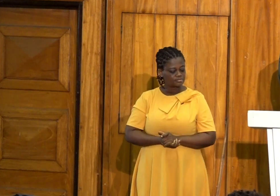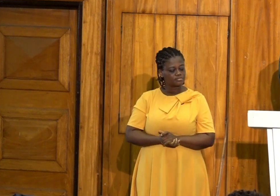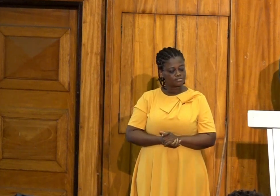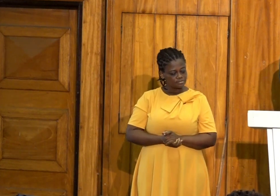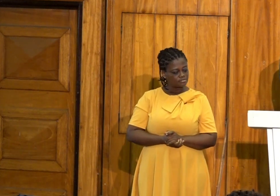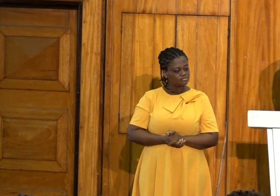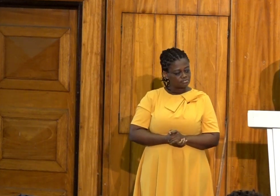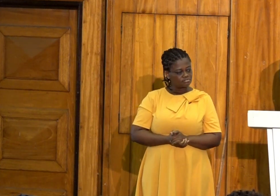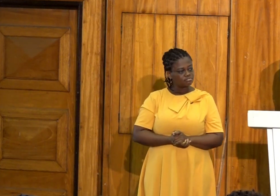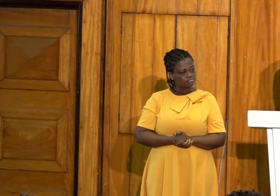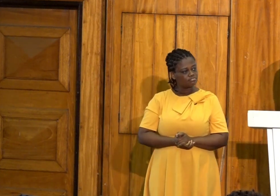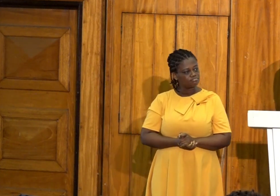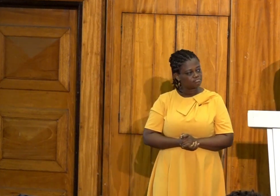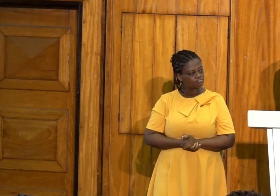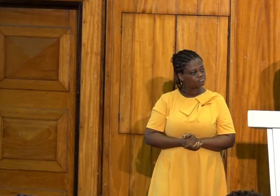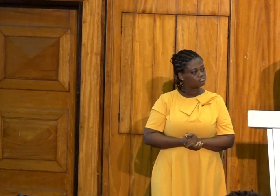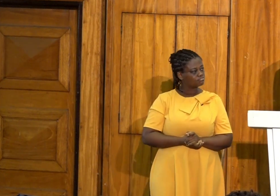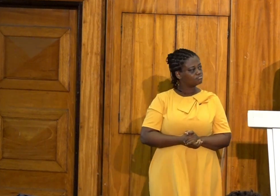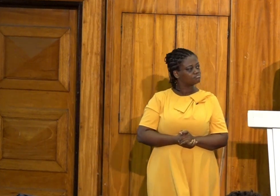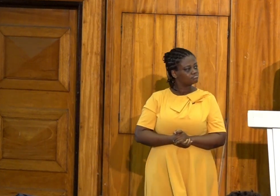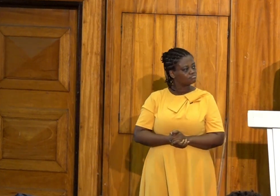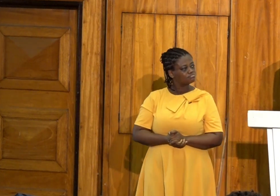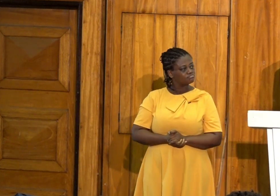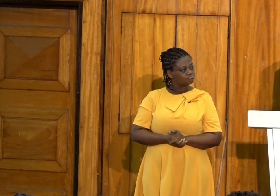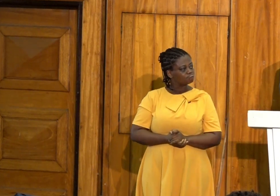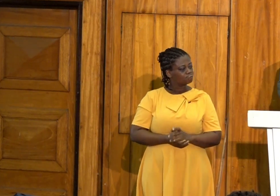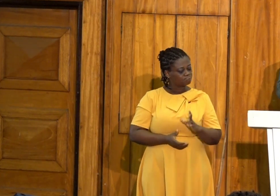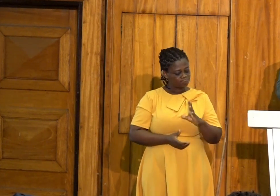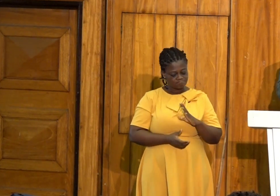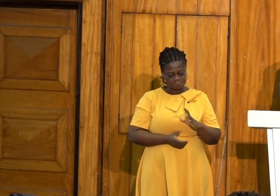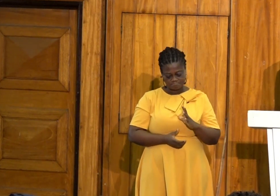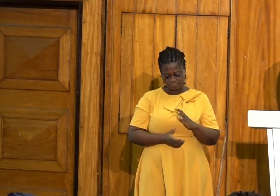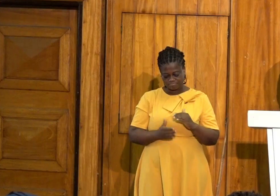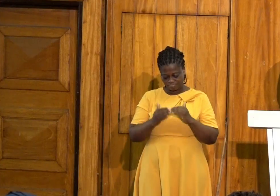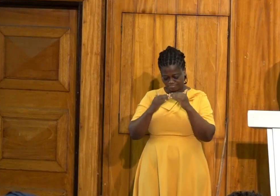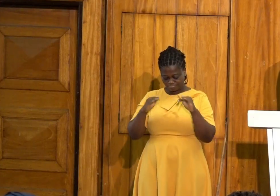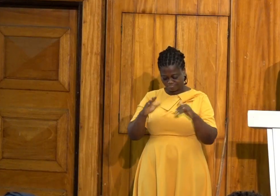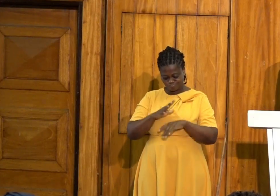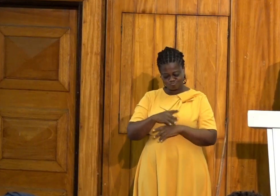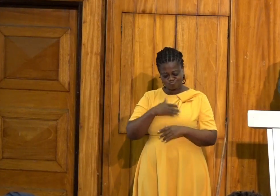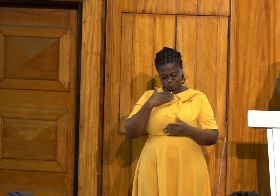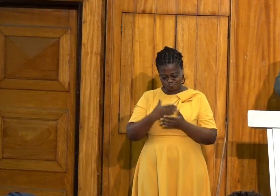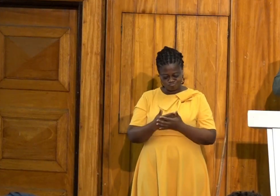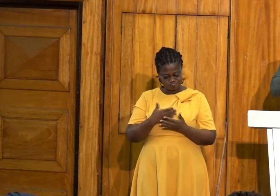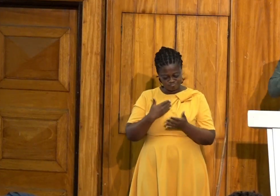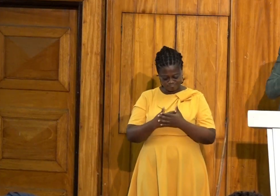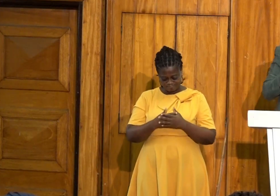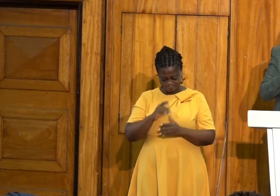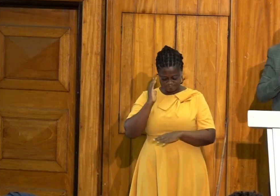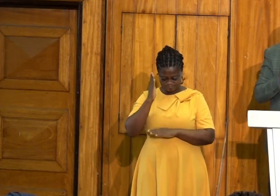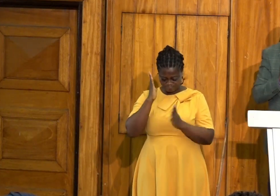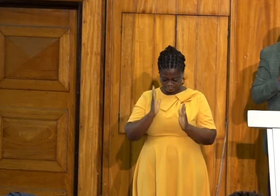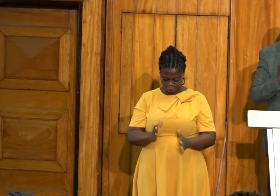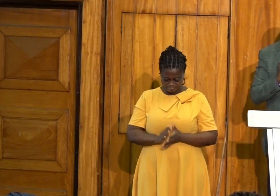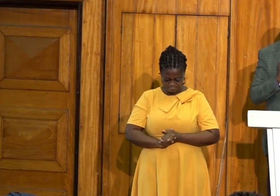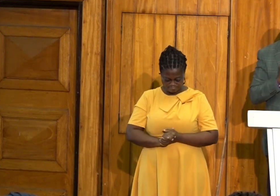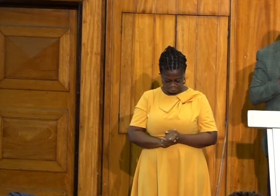have exceeded those standards they set. Thank you very much.